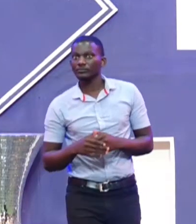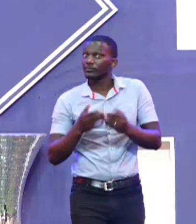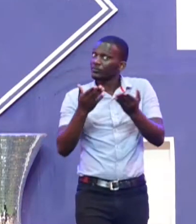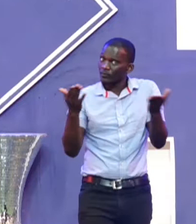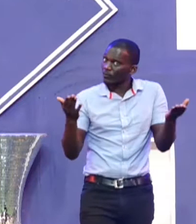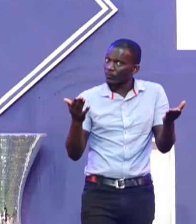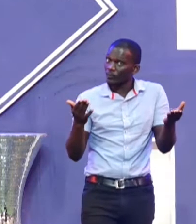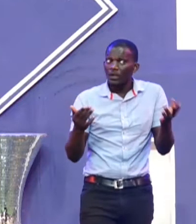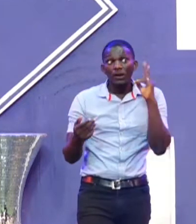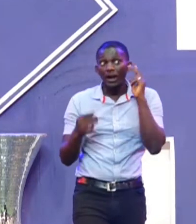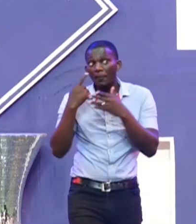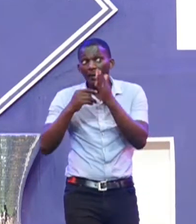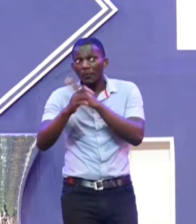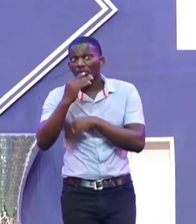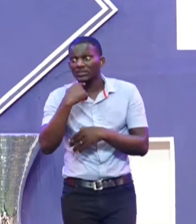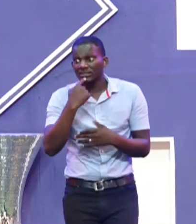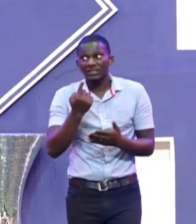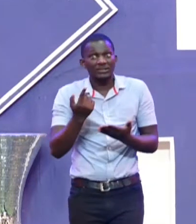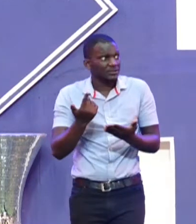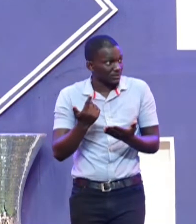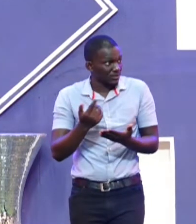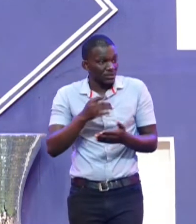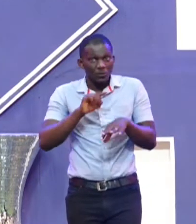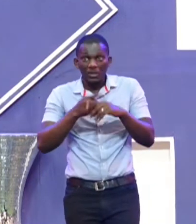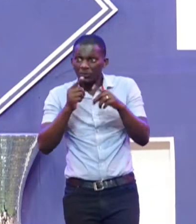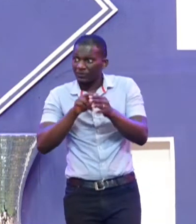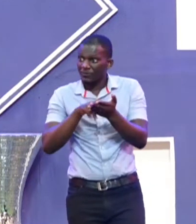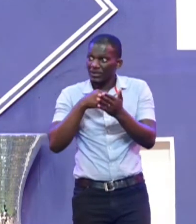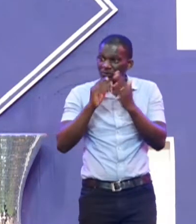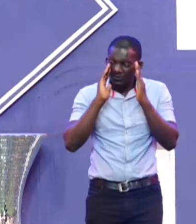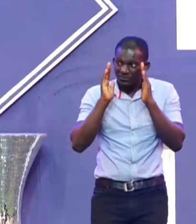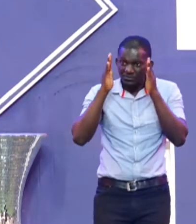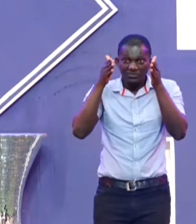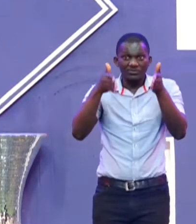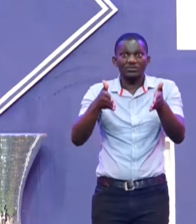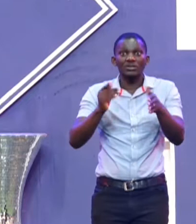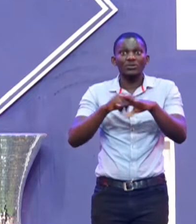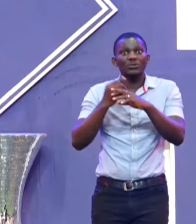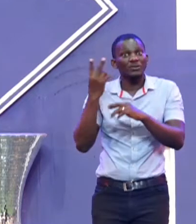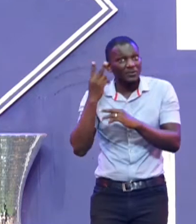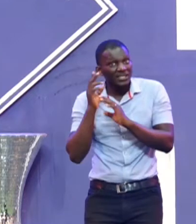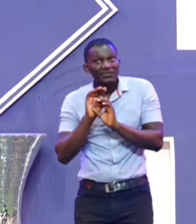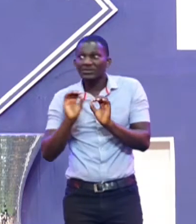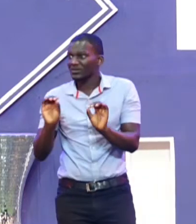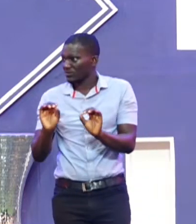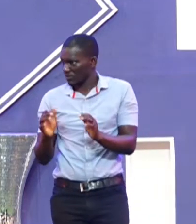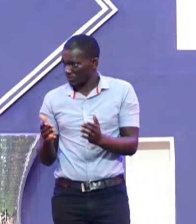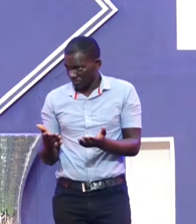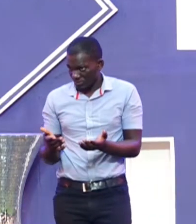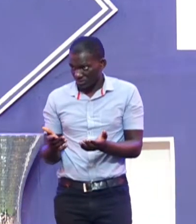you, have you heard what the Lord is saying? If you do not pay attention, if we do not regard